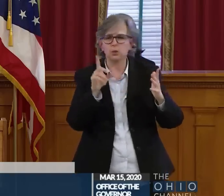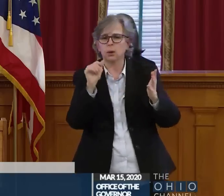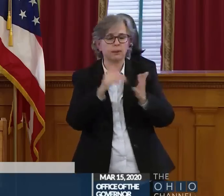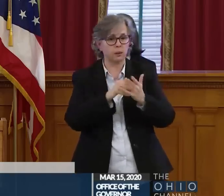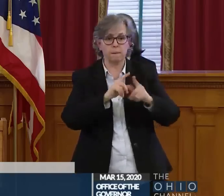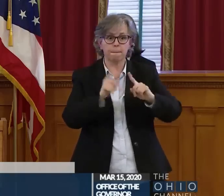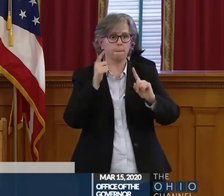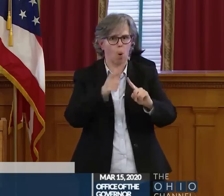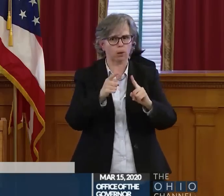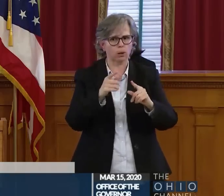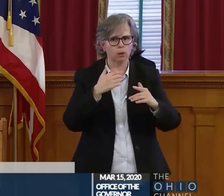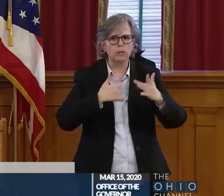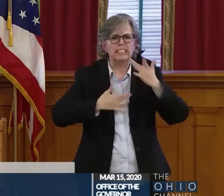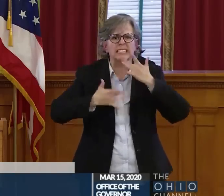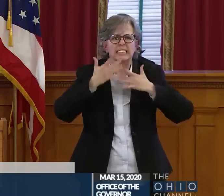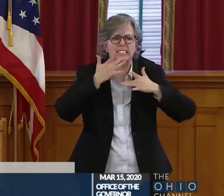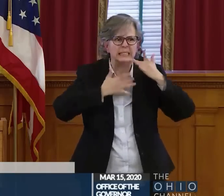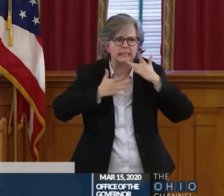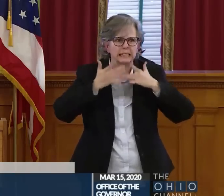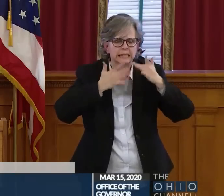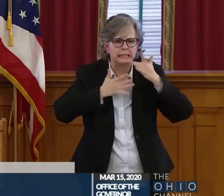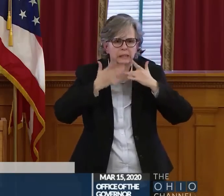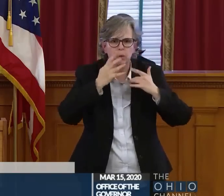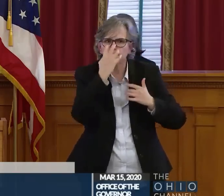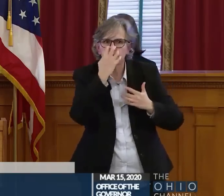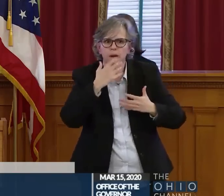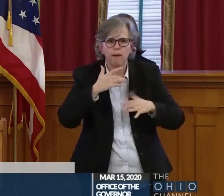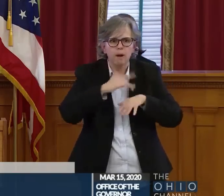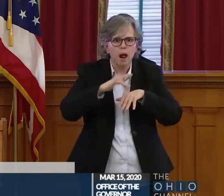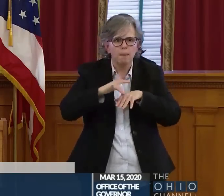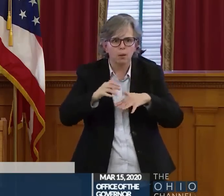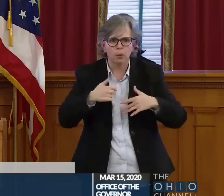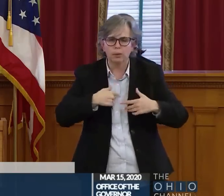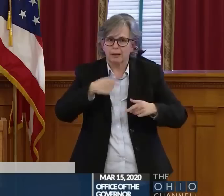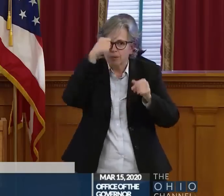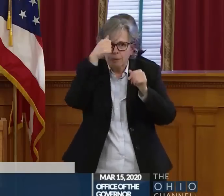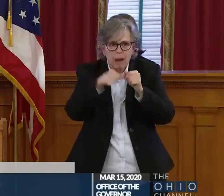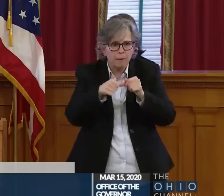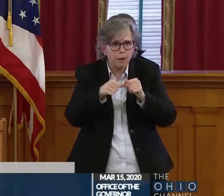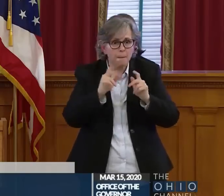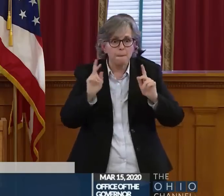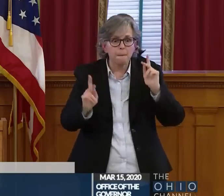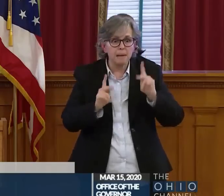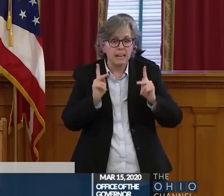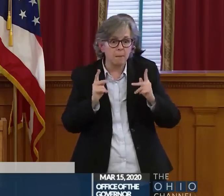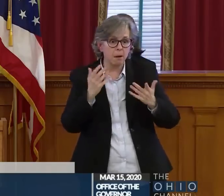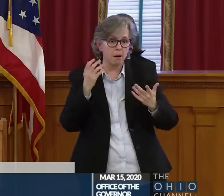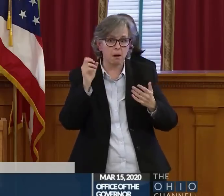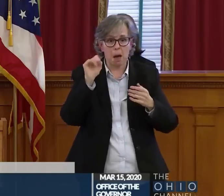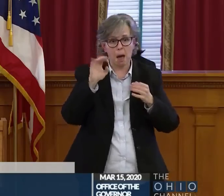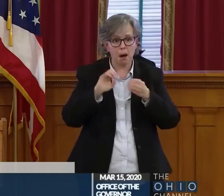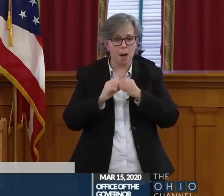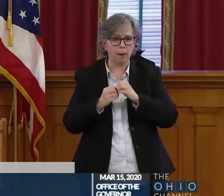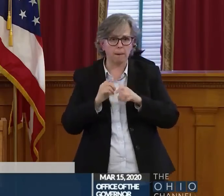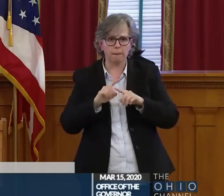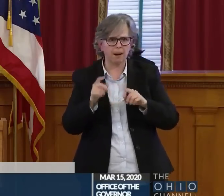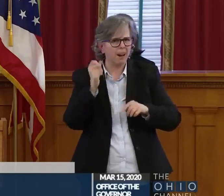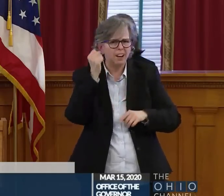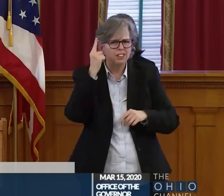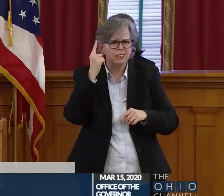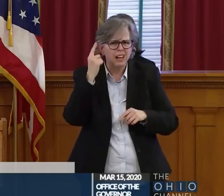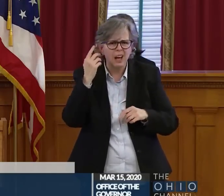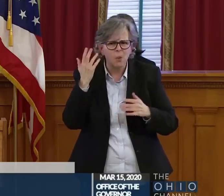make these measures, and remember, this is key because people keep taking these numbers, if we do these measures now,